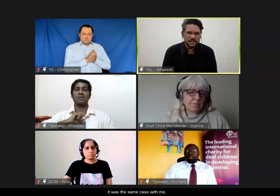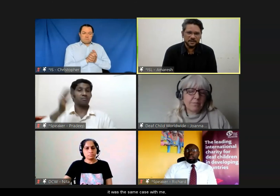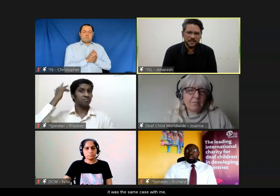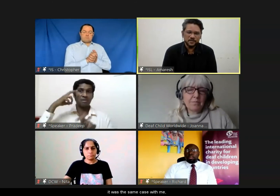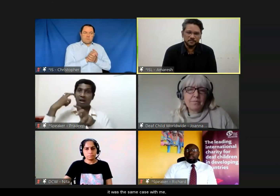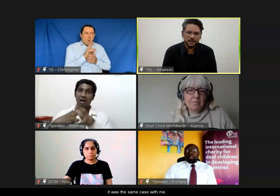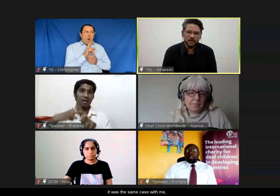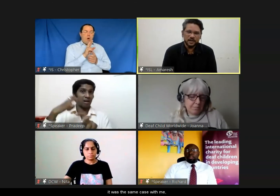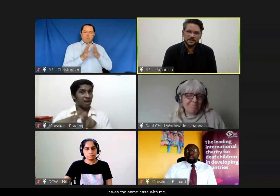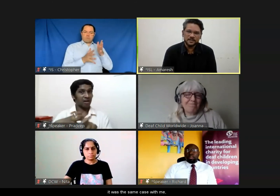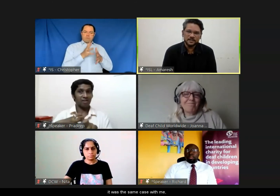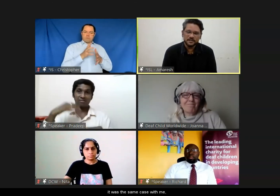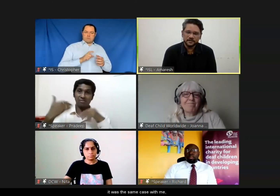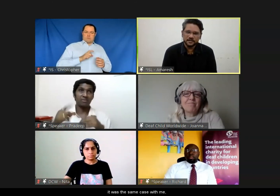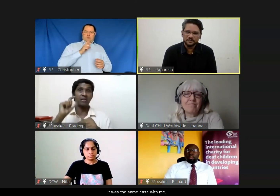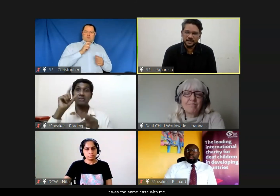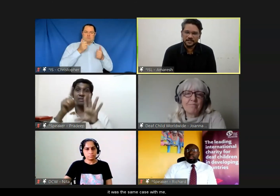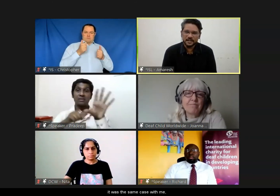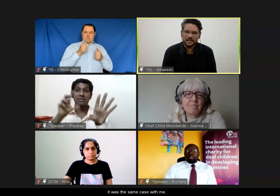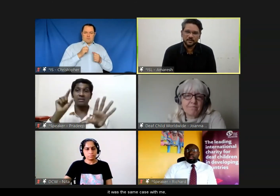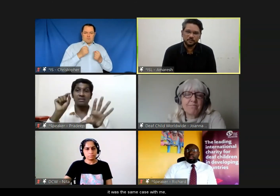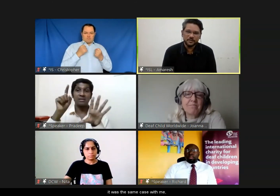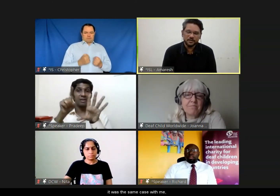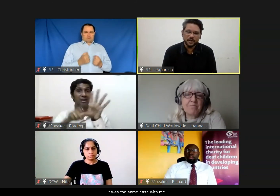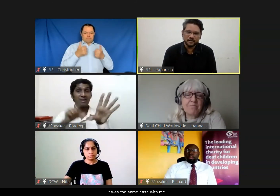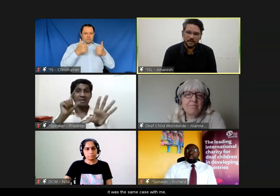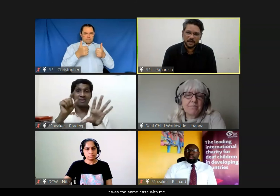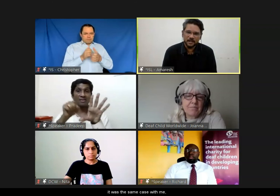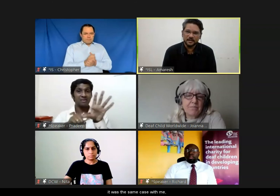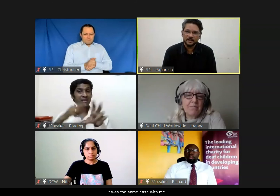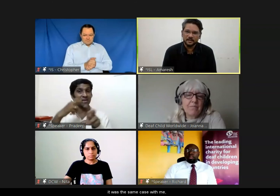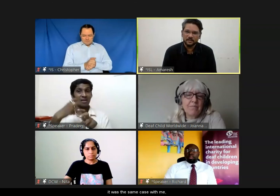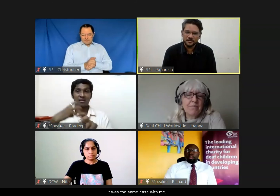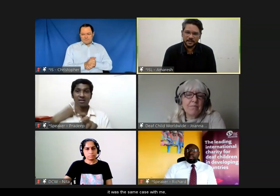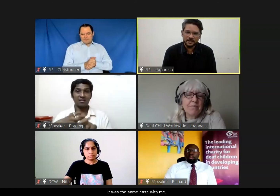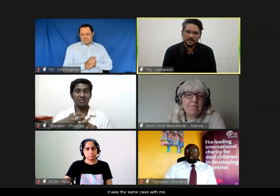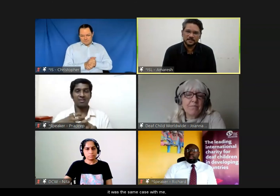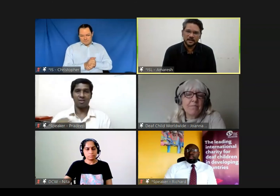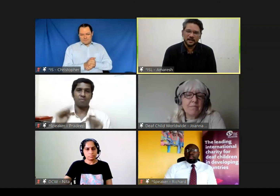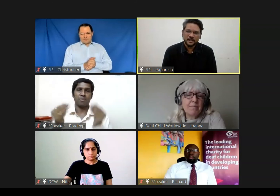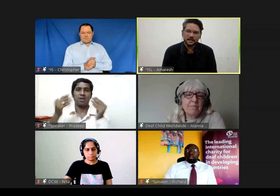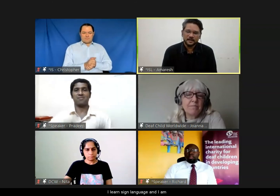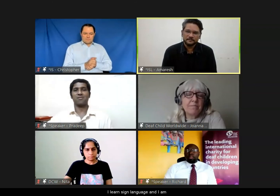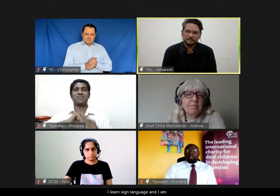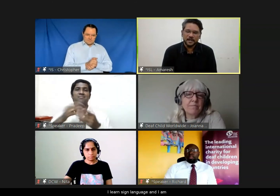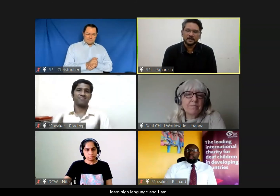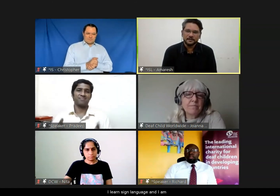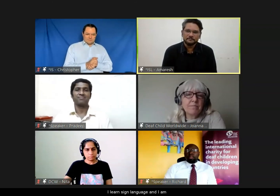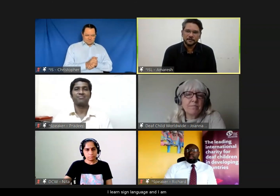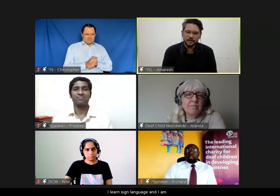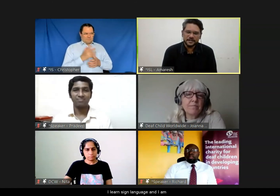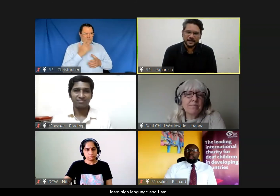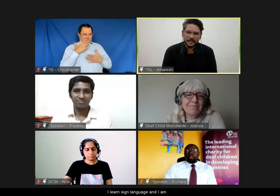it is the same case with me. When I visited different places, like being to Hyderabad and all these places,